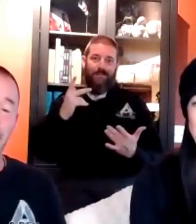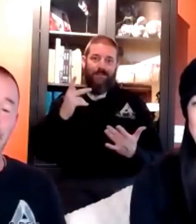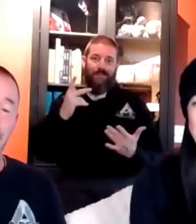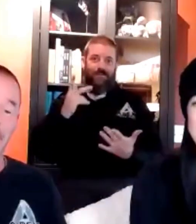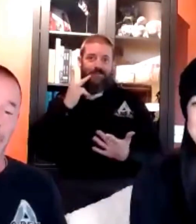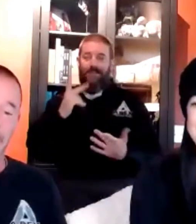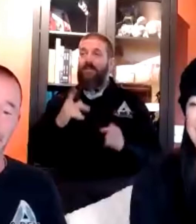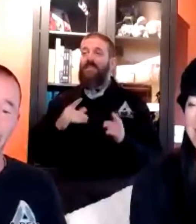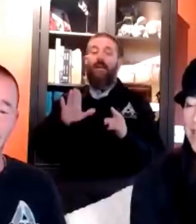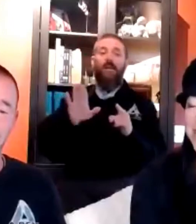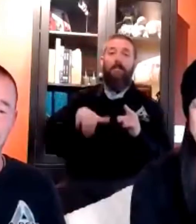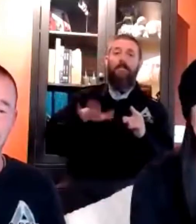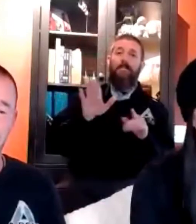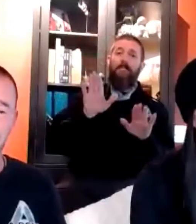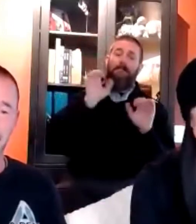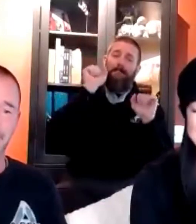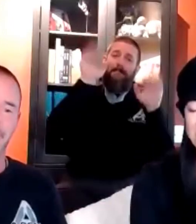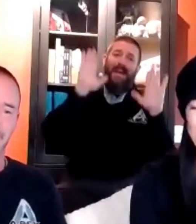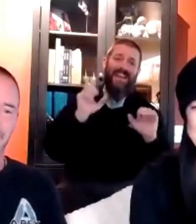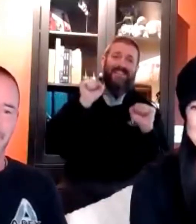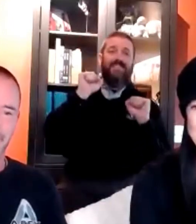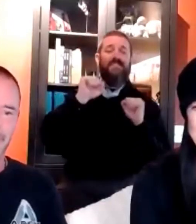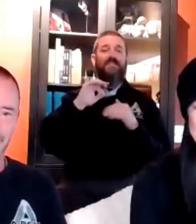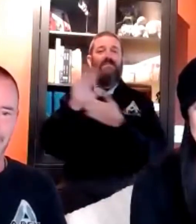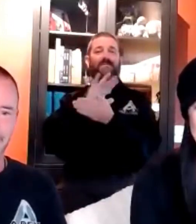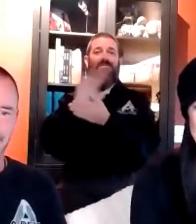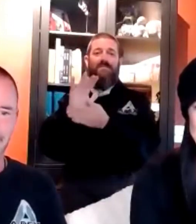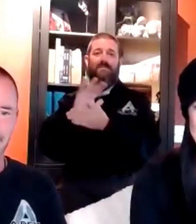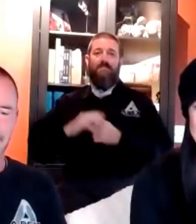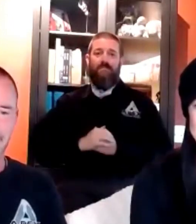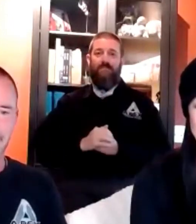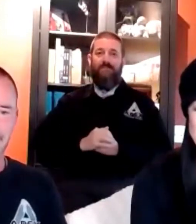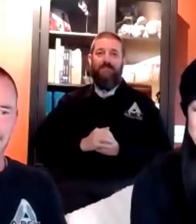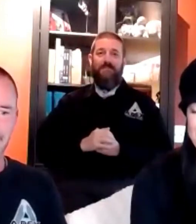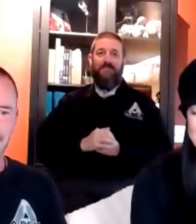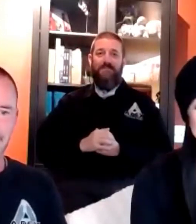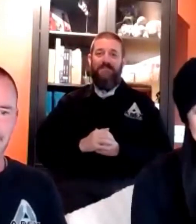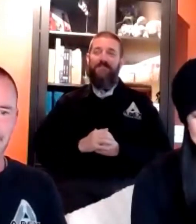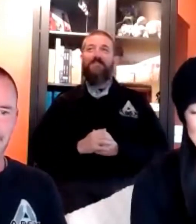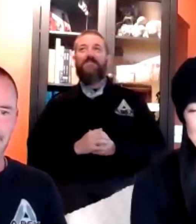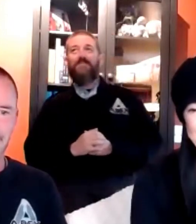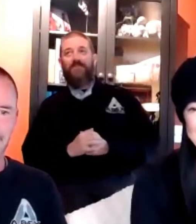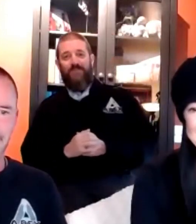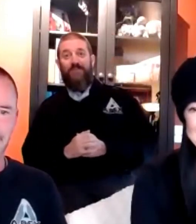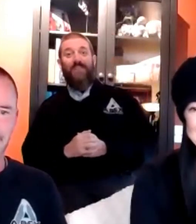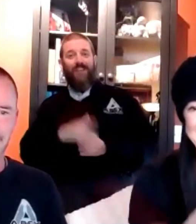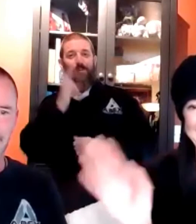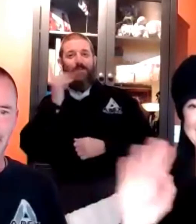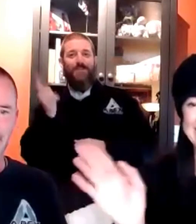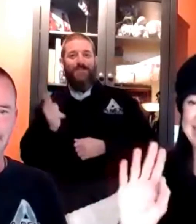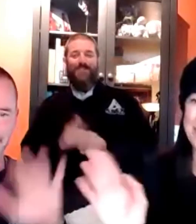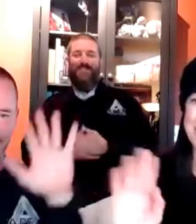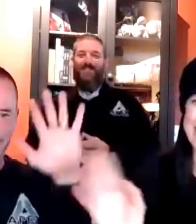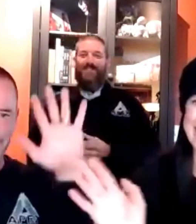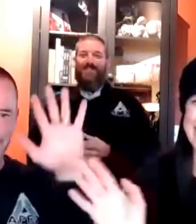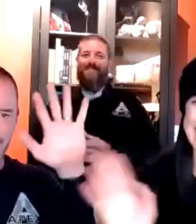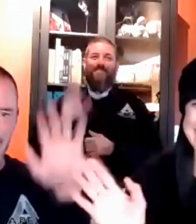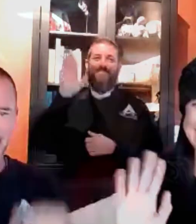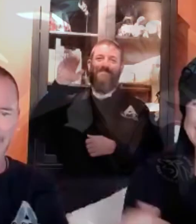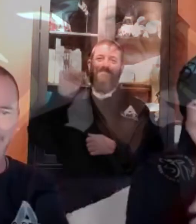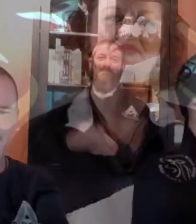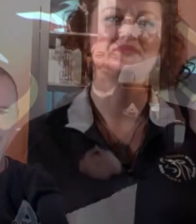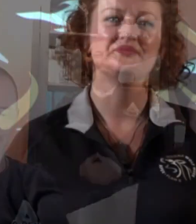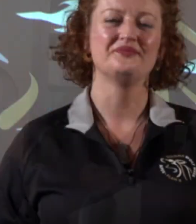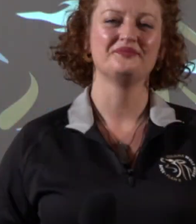film, by the way. Yeah, you have to see this film. Is great too, so. Indeed, yes. And we'll see you later. Bye. All All right. Bye,